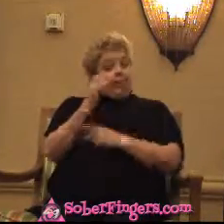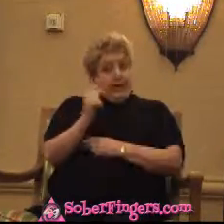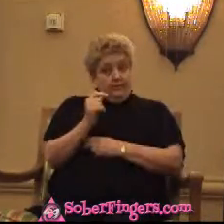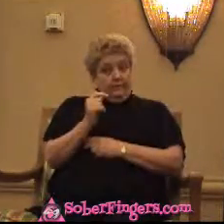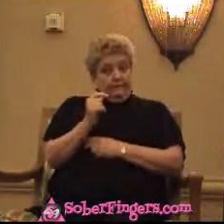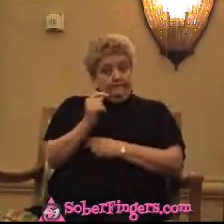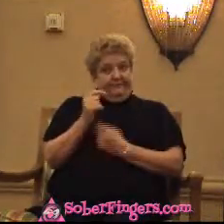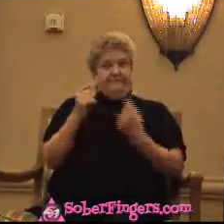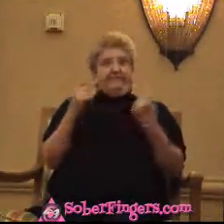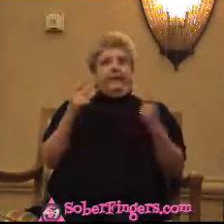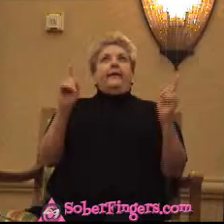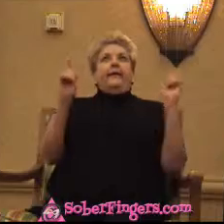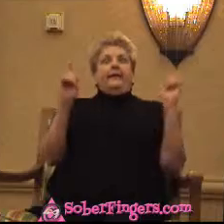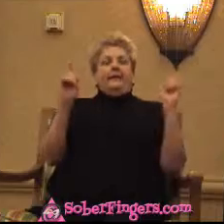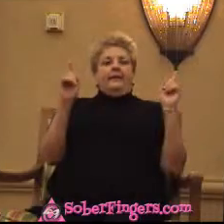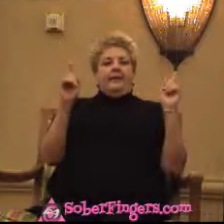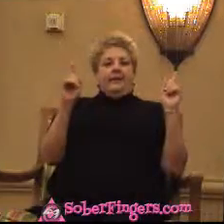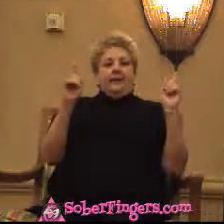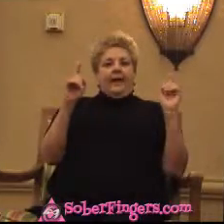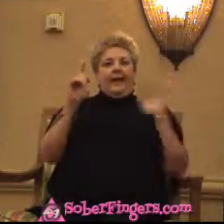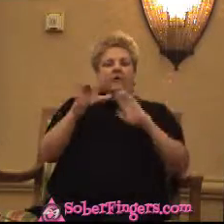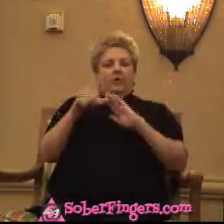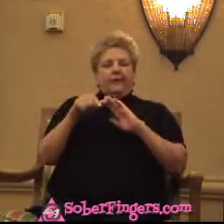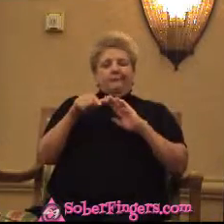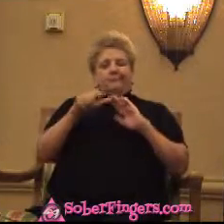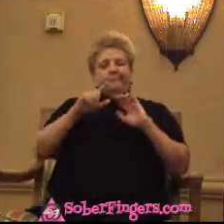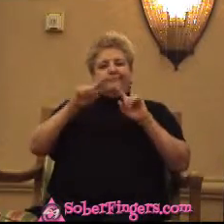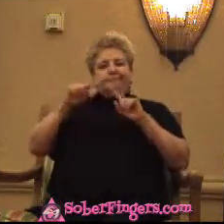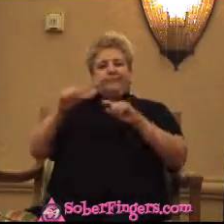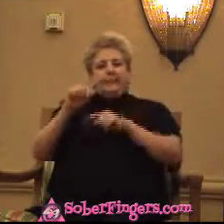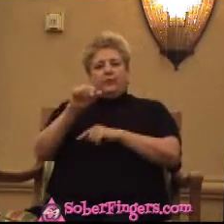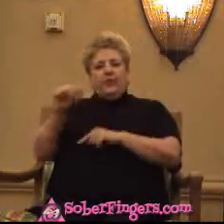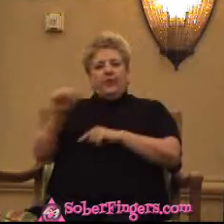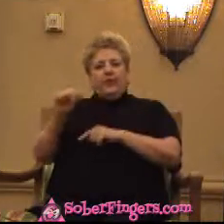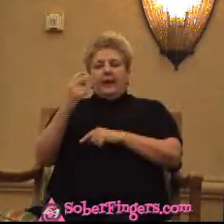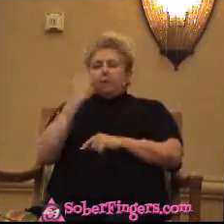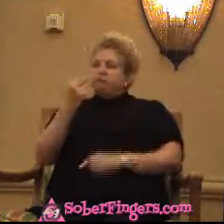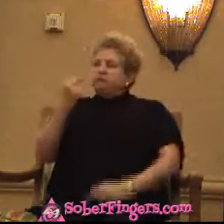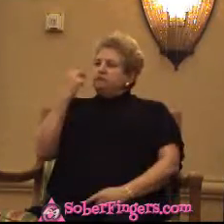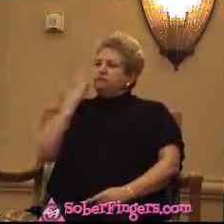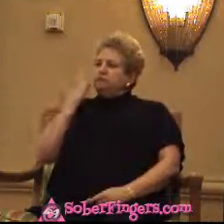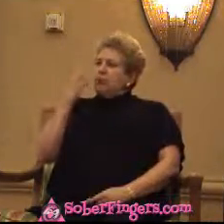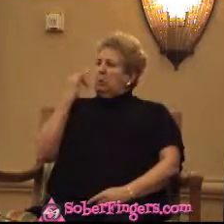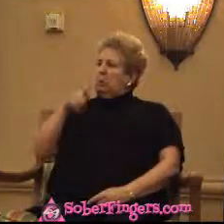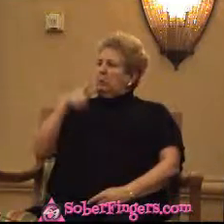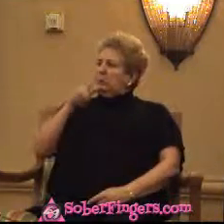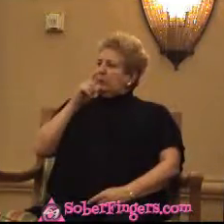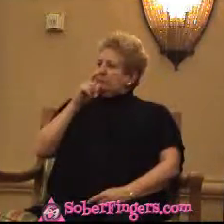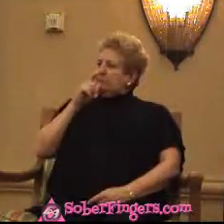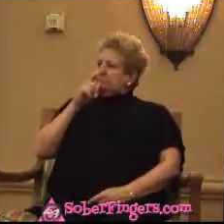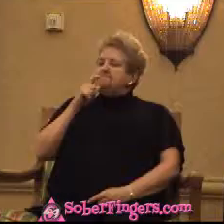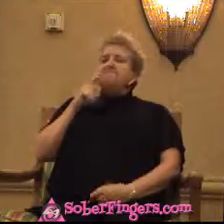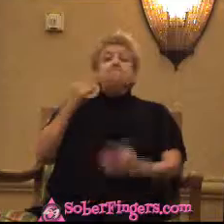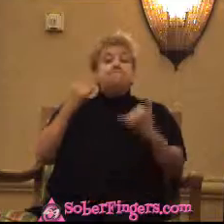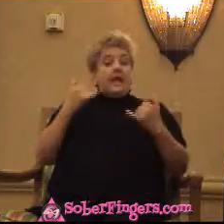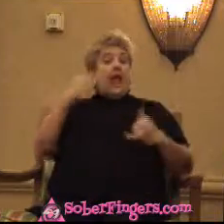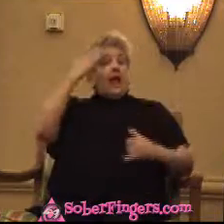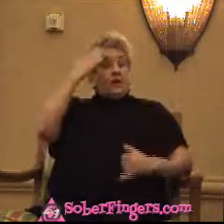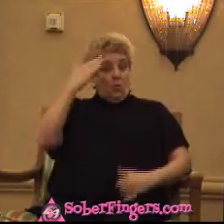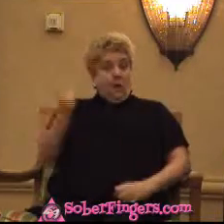out, after being in Alcoholics Anonymous a while, why I drank. And I know why I drank now. I drank